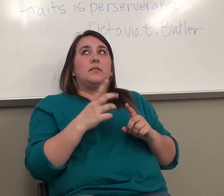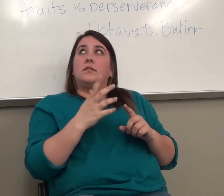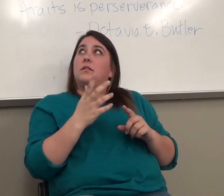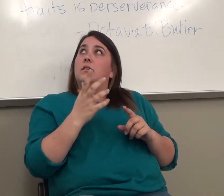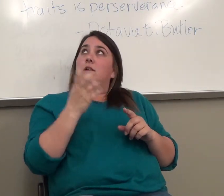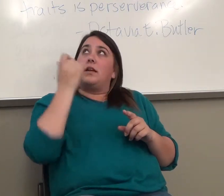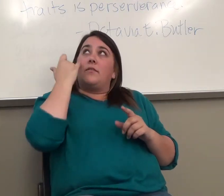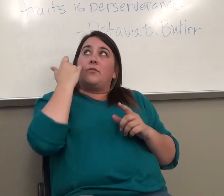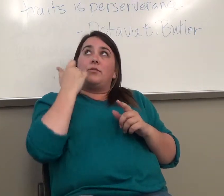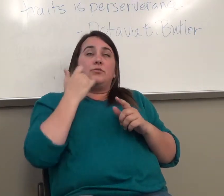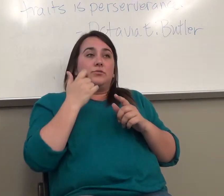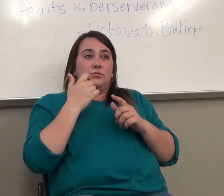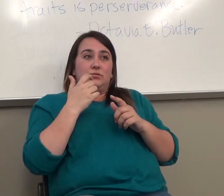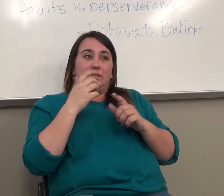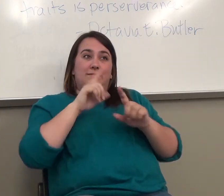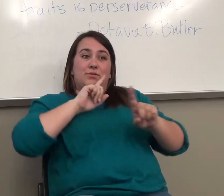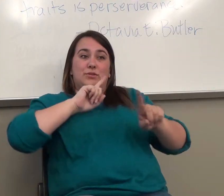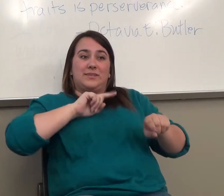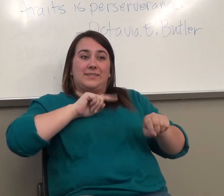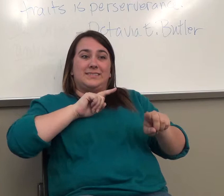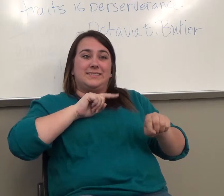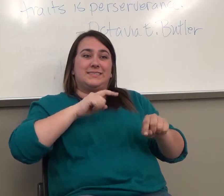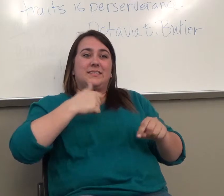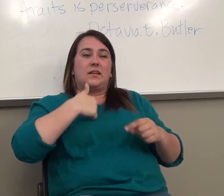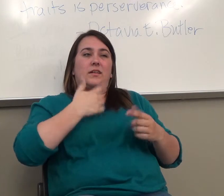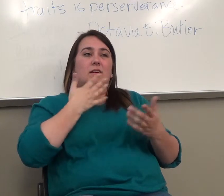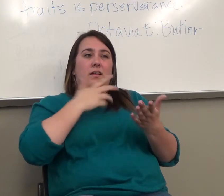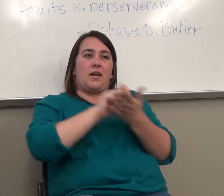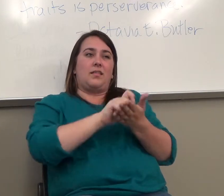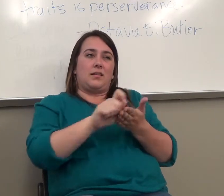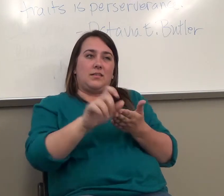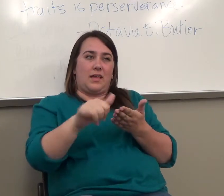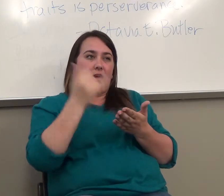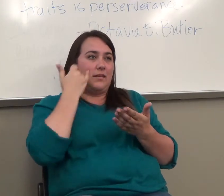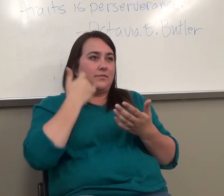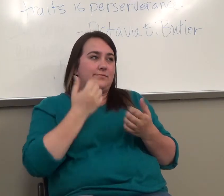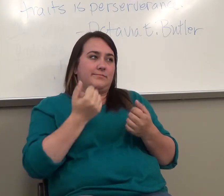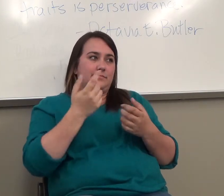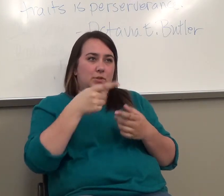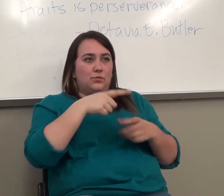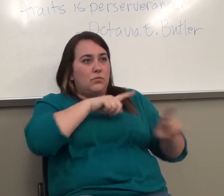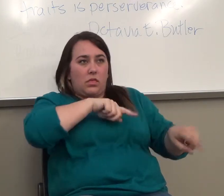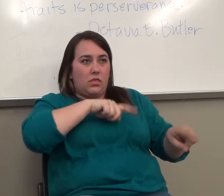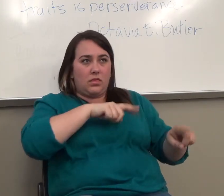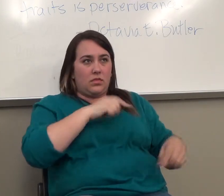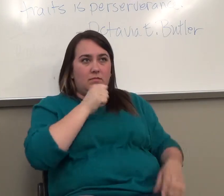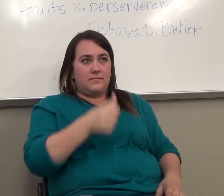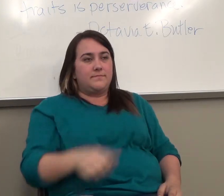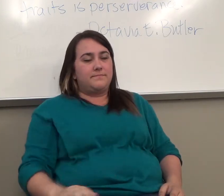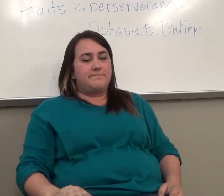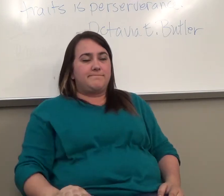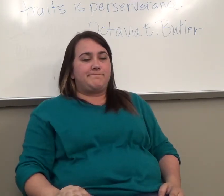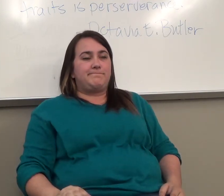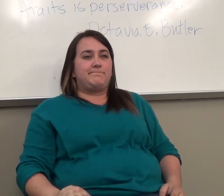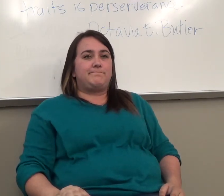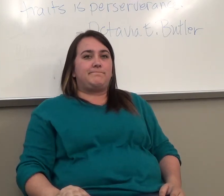with absences, I basically just highlight that. There's a lot of people in here that are. Okay. The English